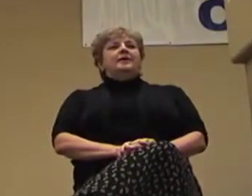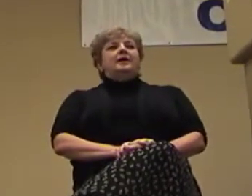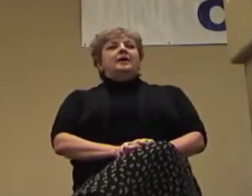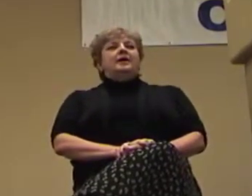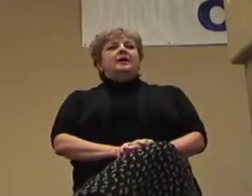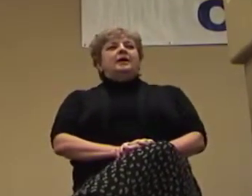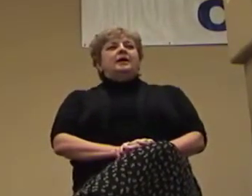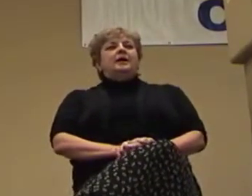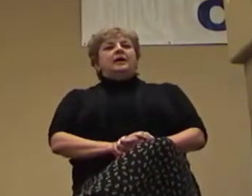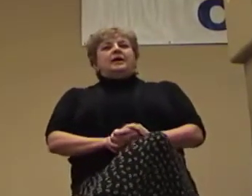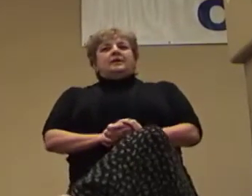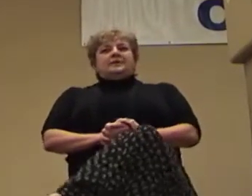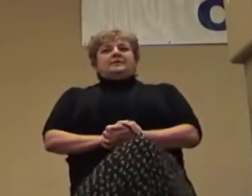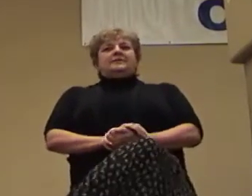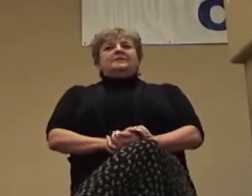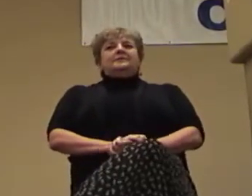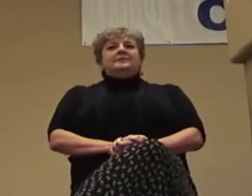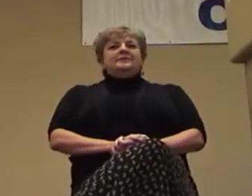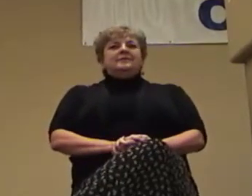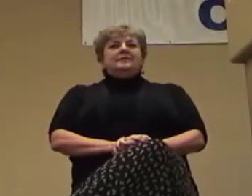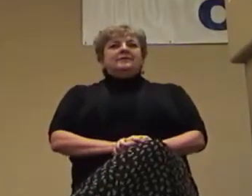Writing about me right now, aren't you? I know work those steps. You know what I mean?